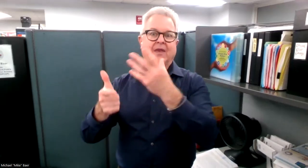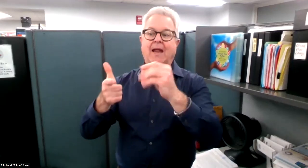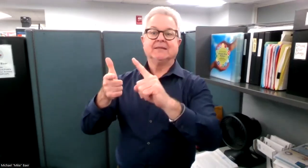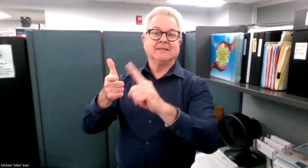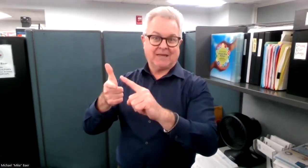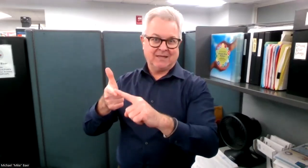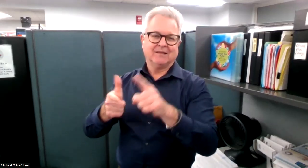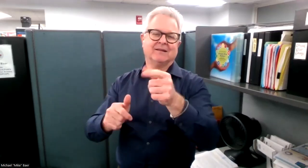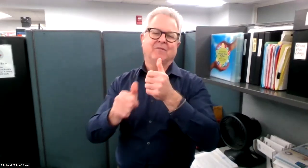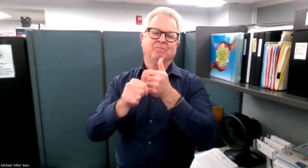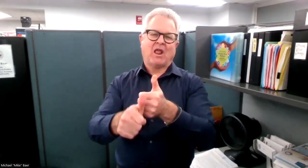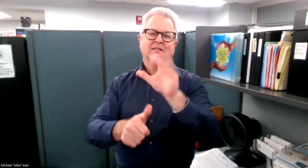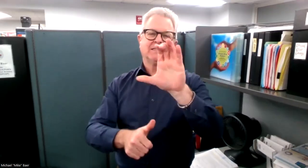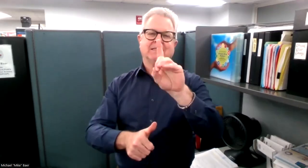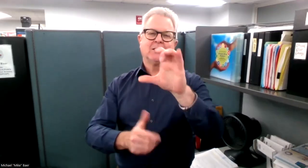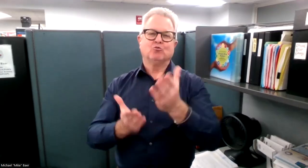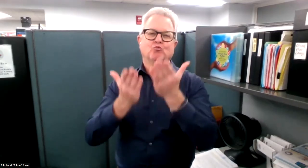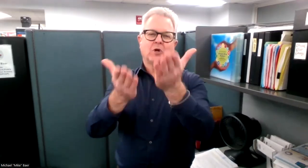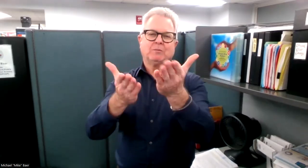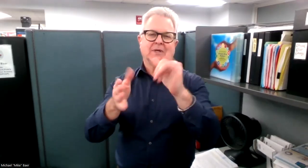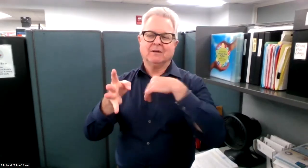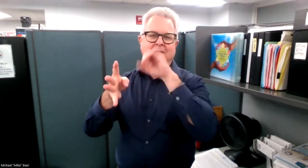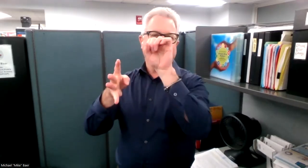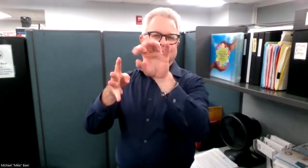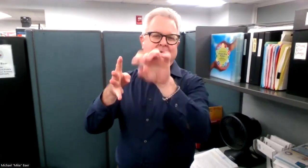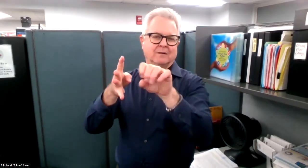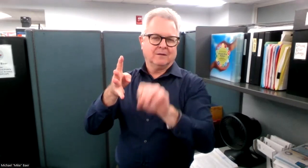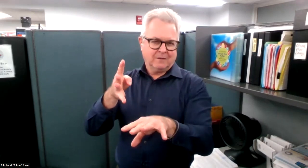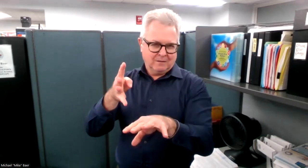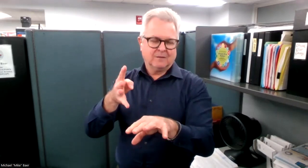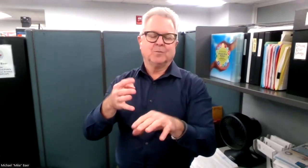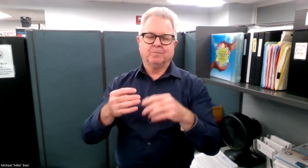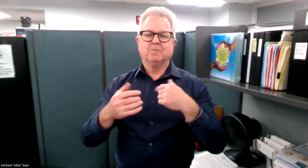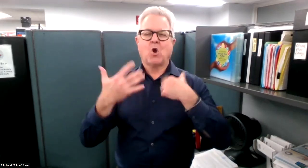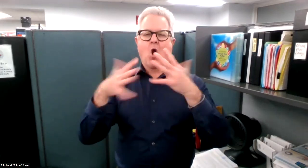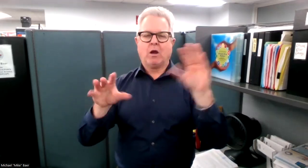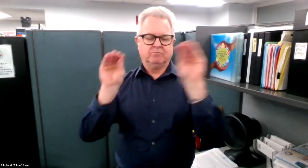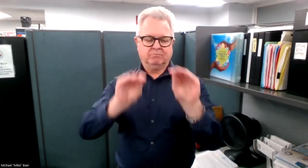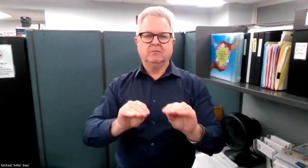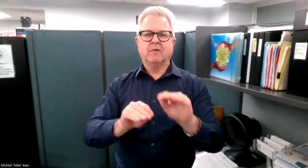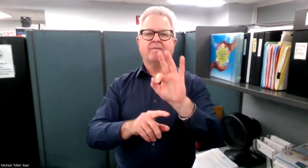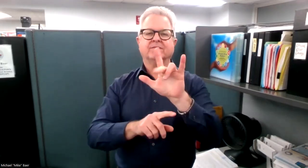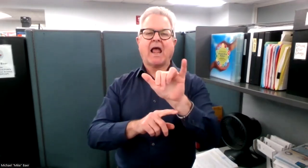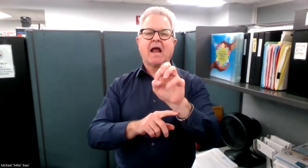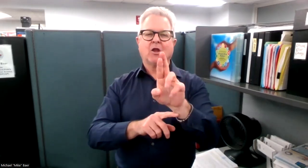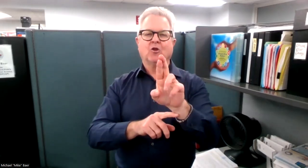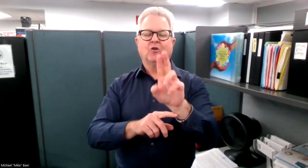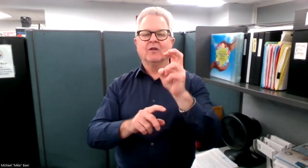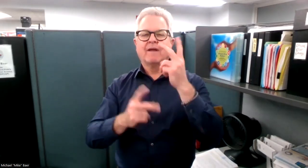should, it's not a recommendation, but indoors you should. Those are the 4 recommendations that the CDC and the Rhode Island Department of